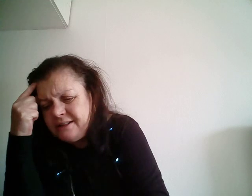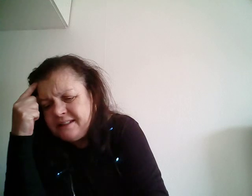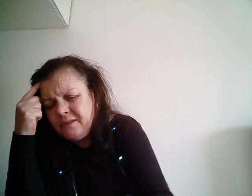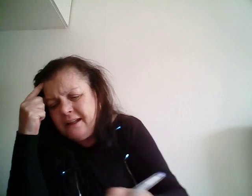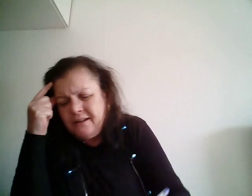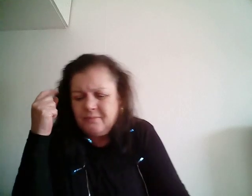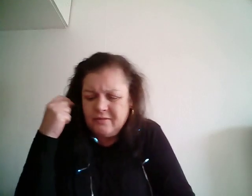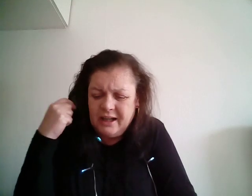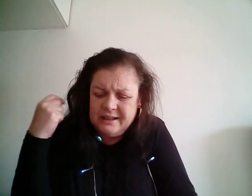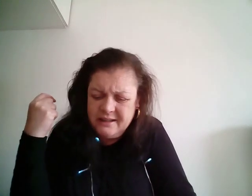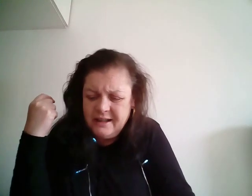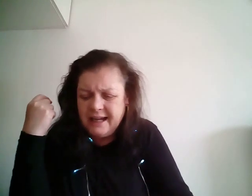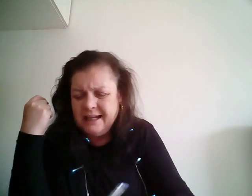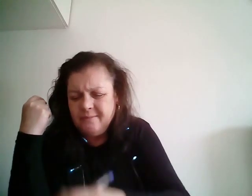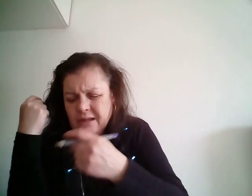because, right, okay,